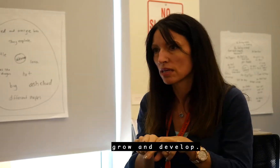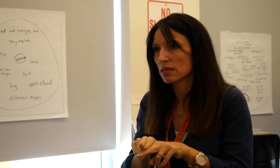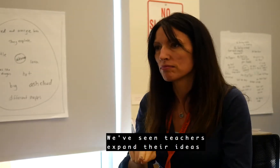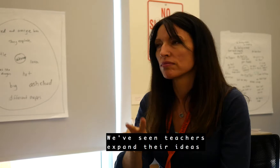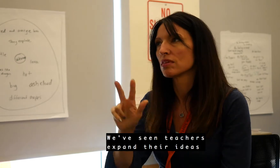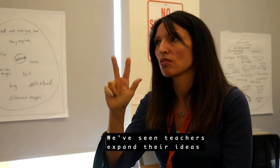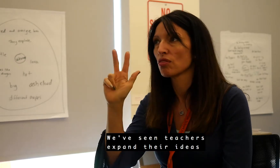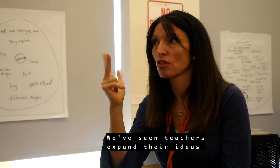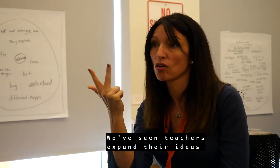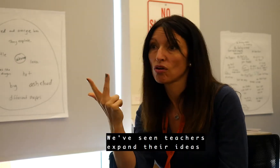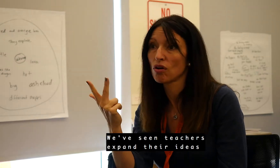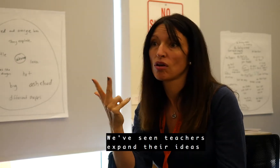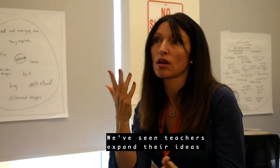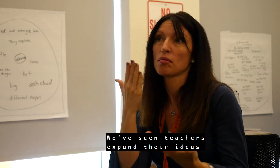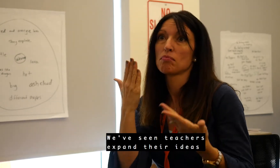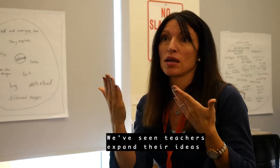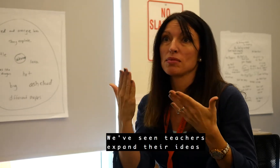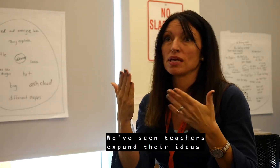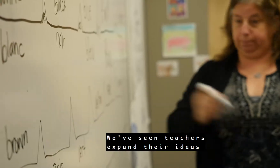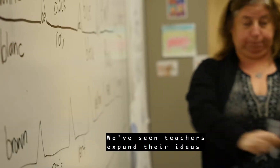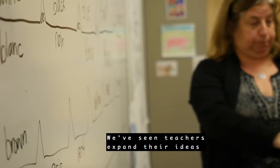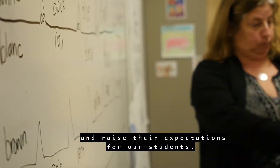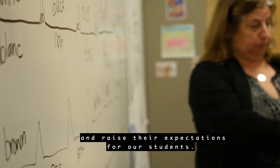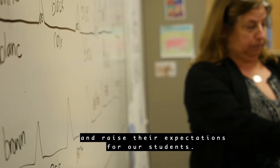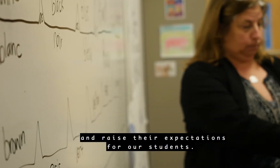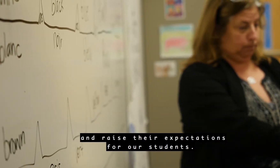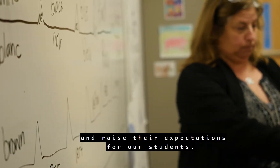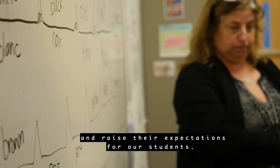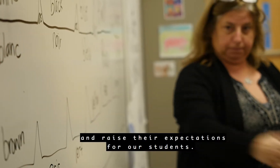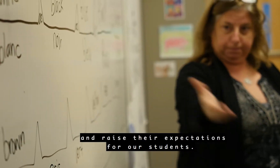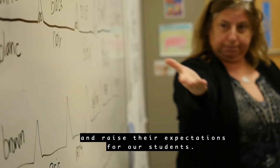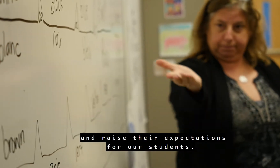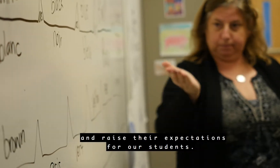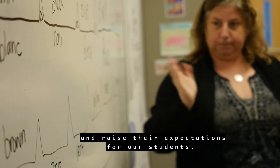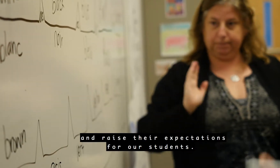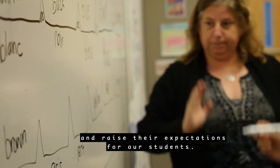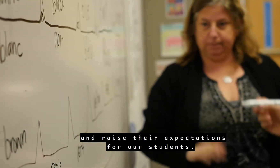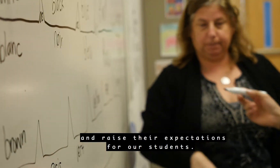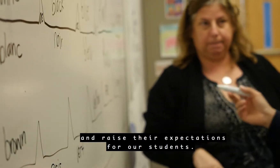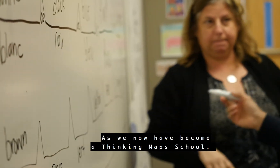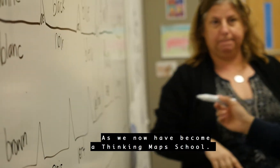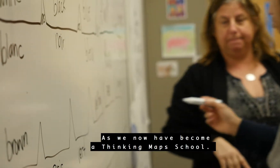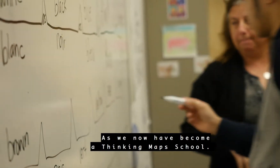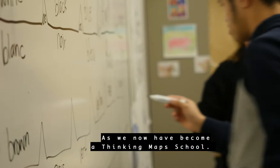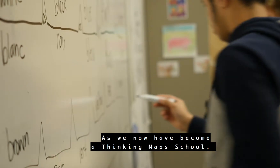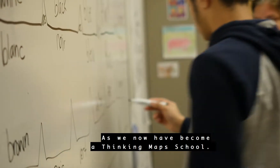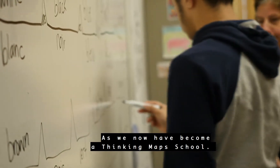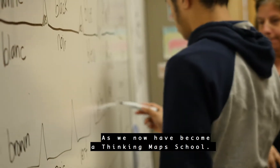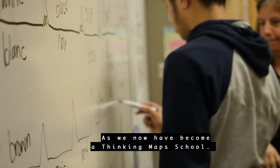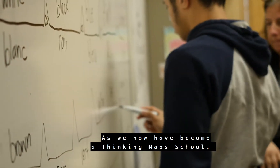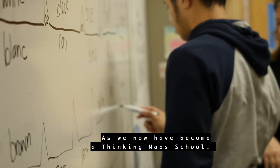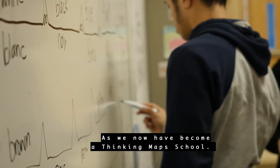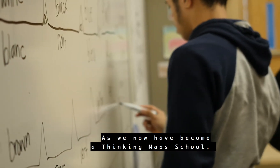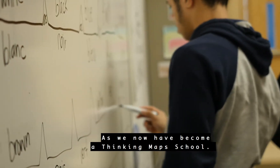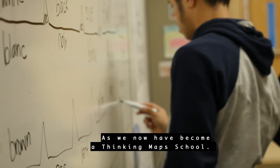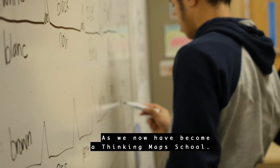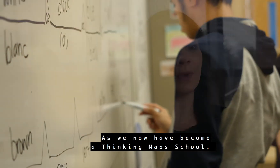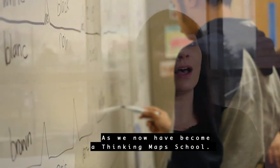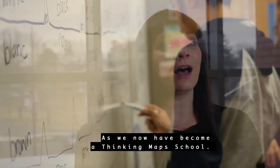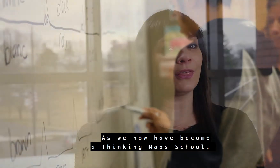We've seen teachers expand their ideas and raise their expectations for our students as we now have become a